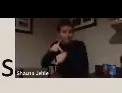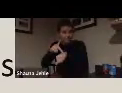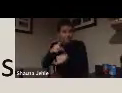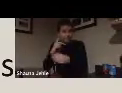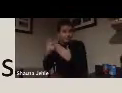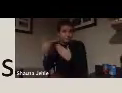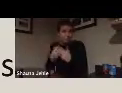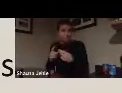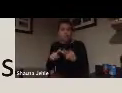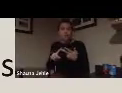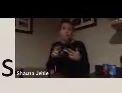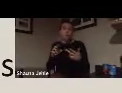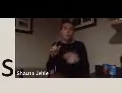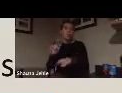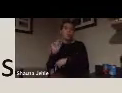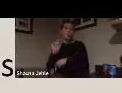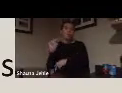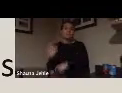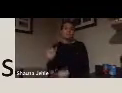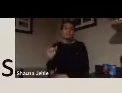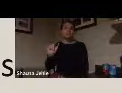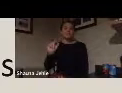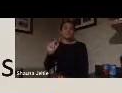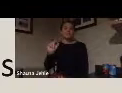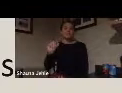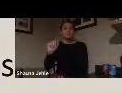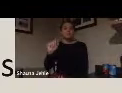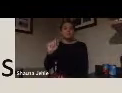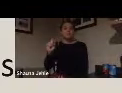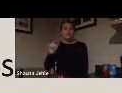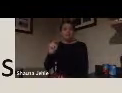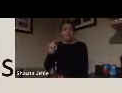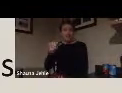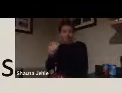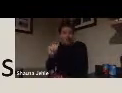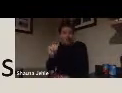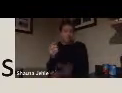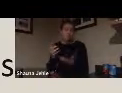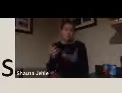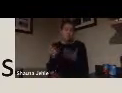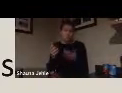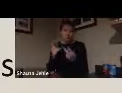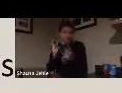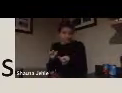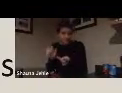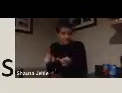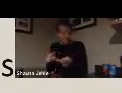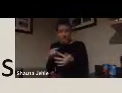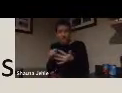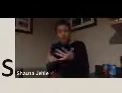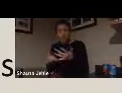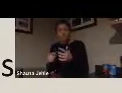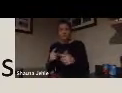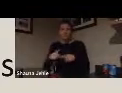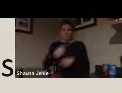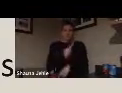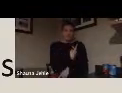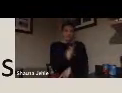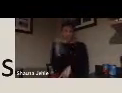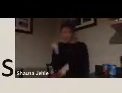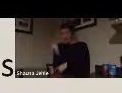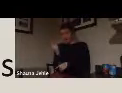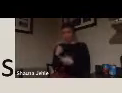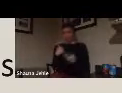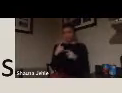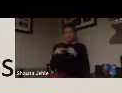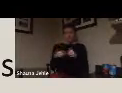could have gone down to Tanzania, or depending on, that was, for us, it was depending on timing and when